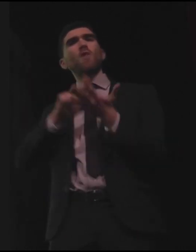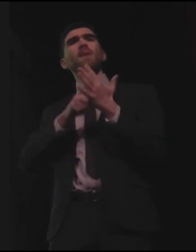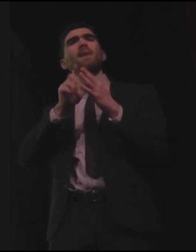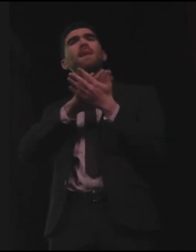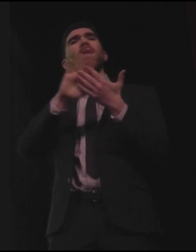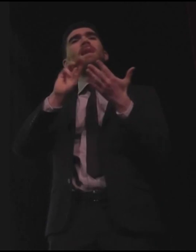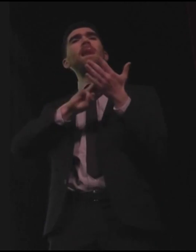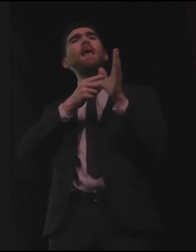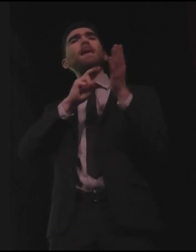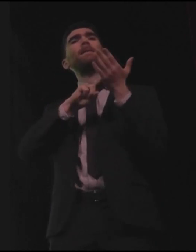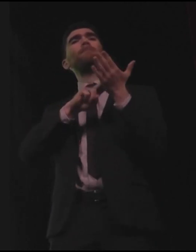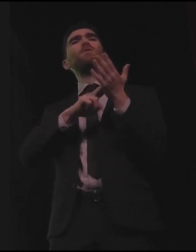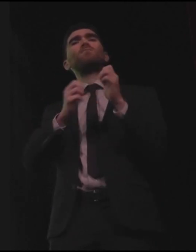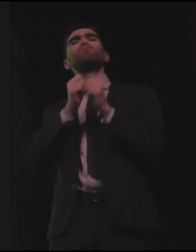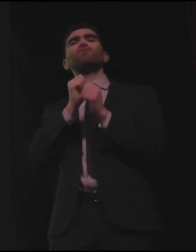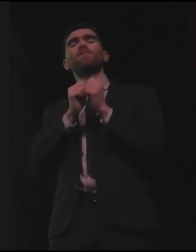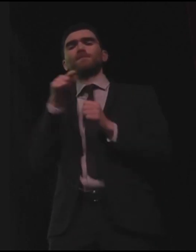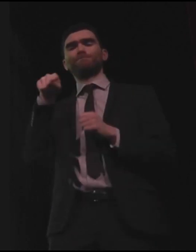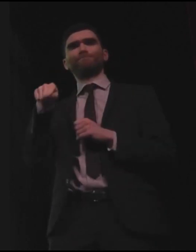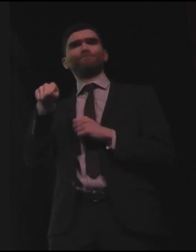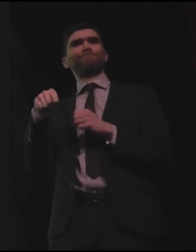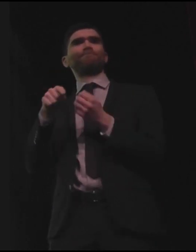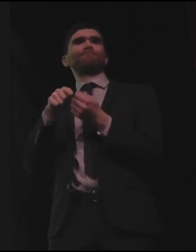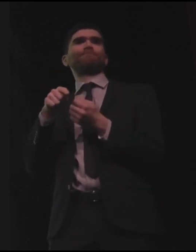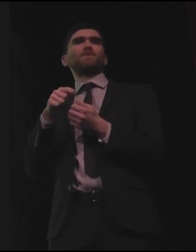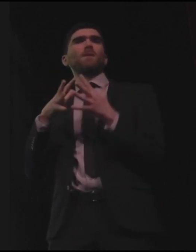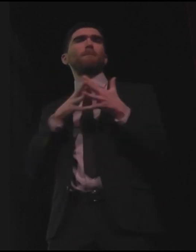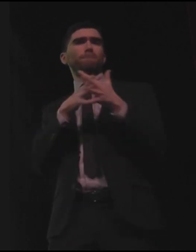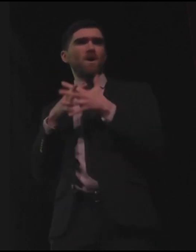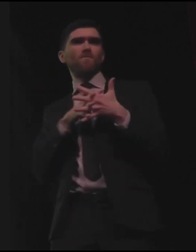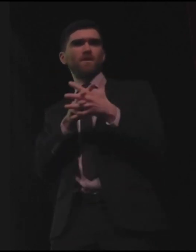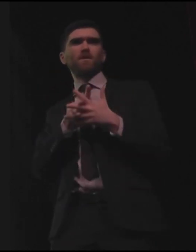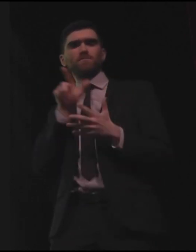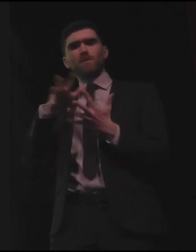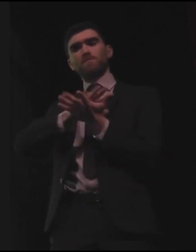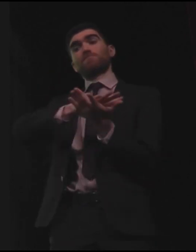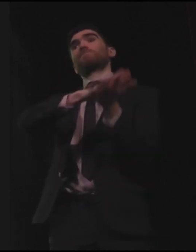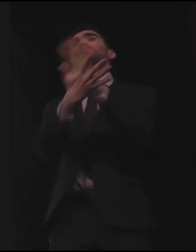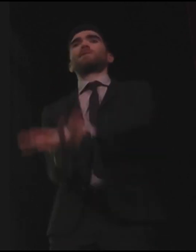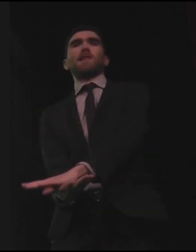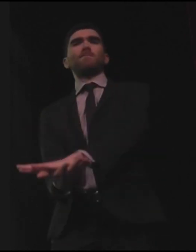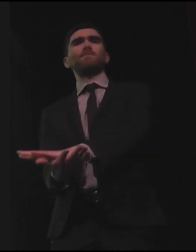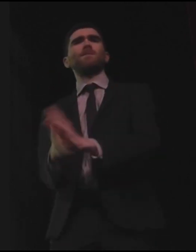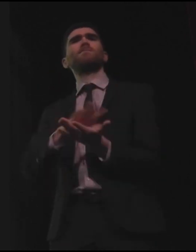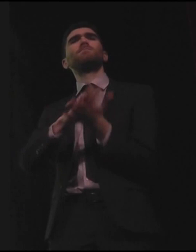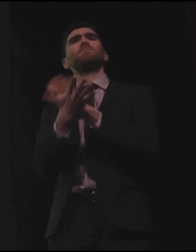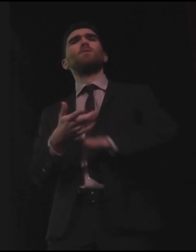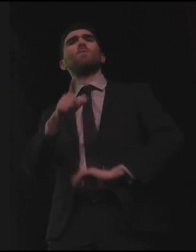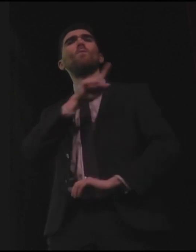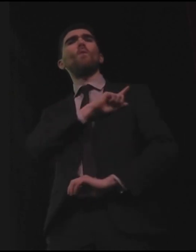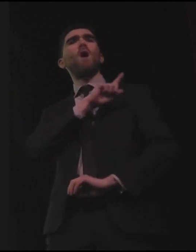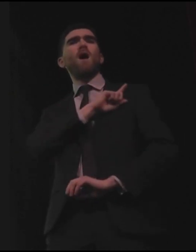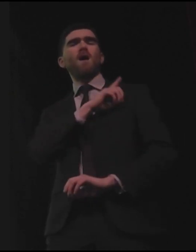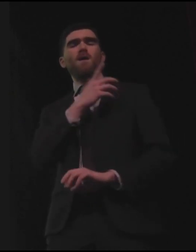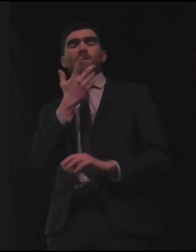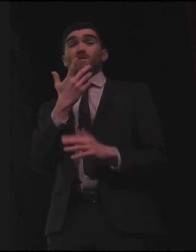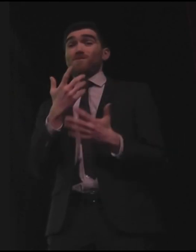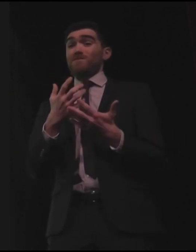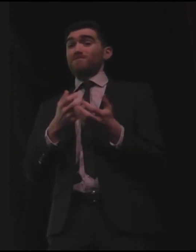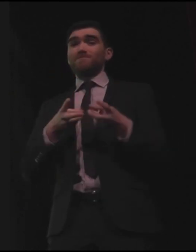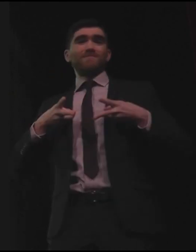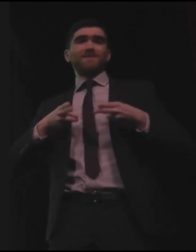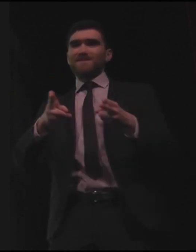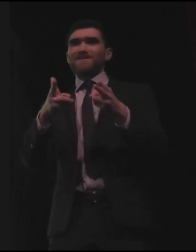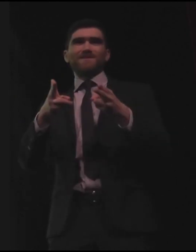was due to an unaccountable and broken system in which greed flourished and bankers were answerable to no